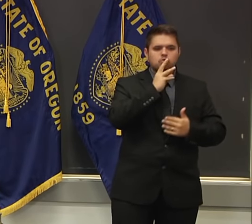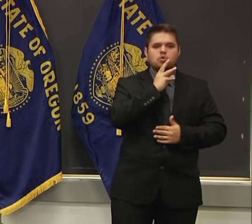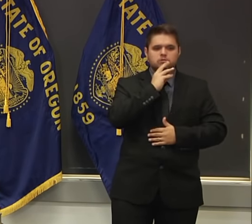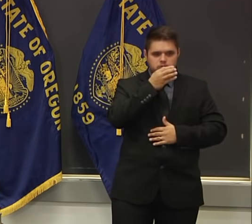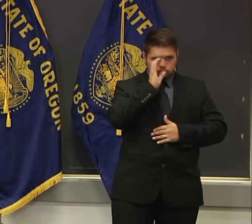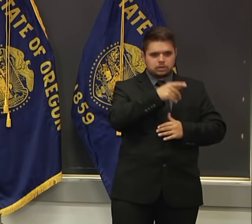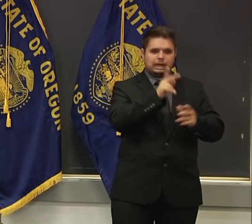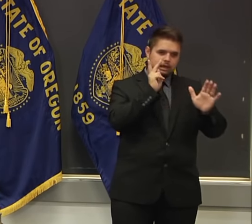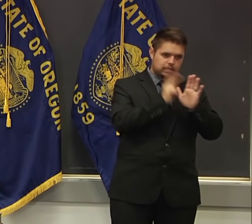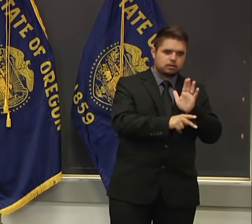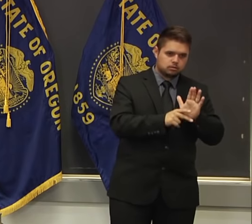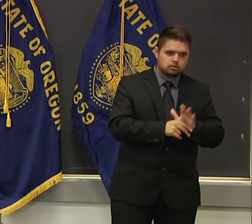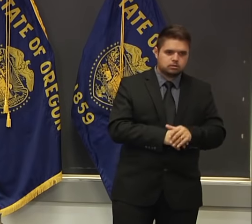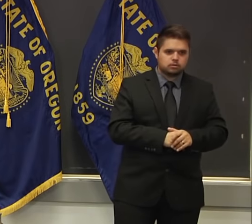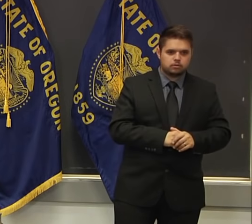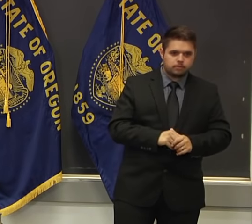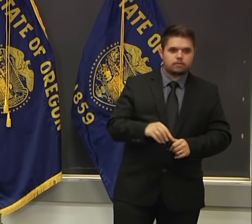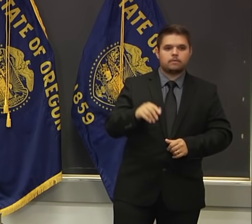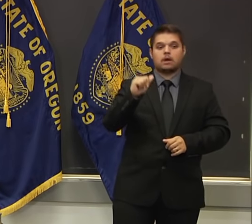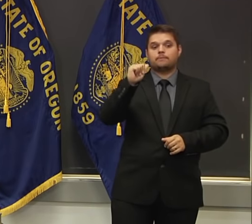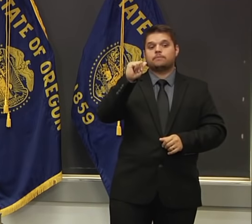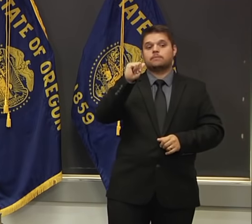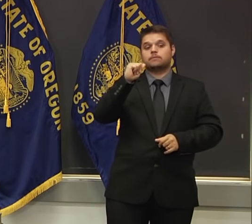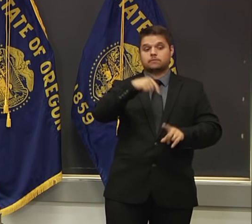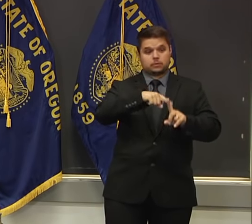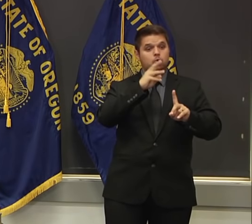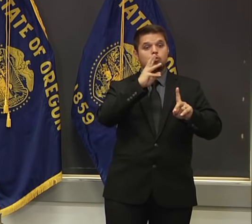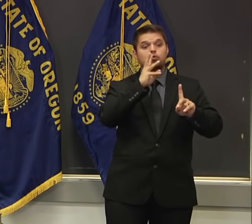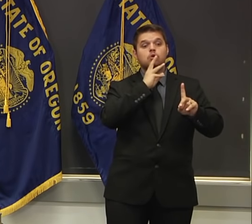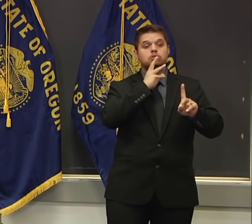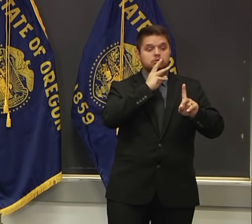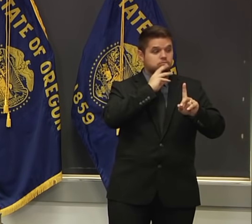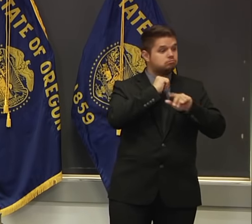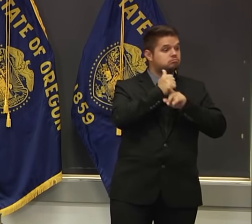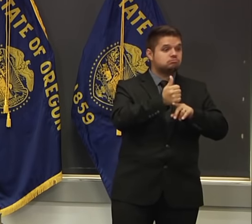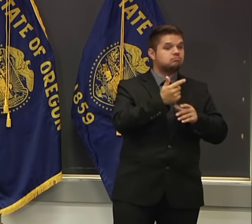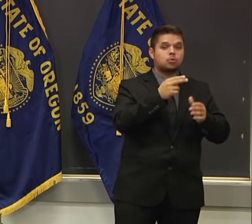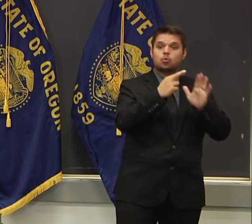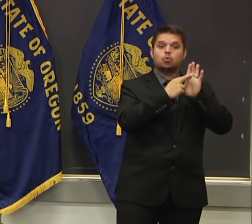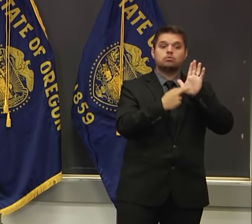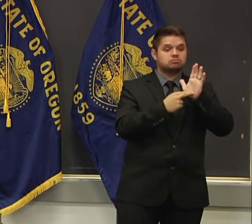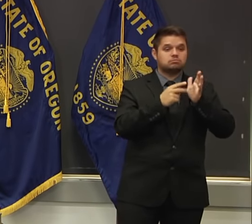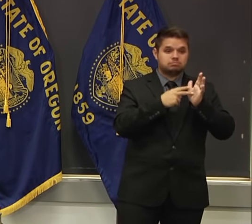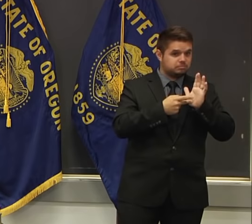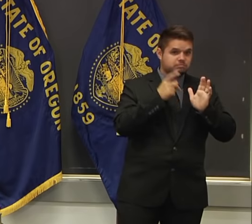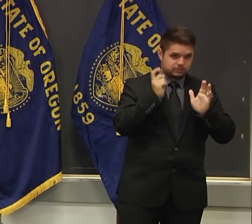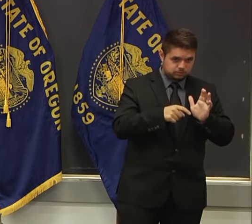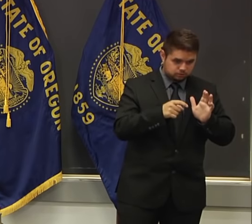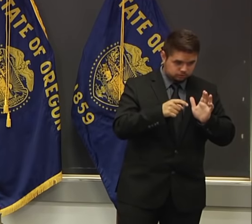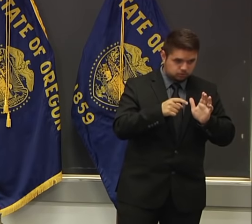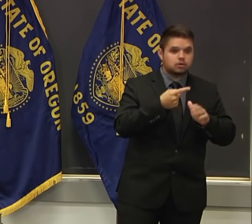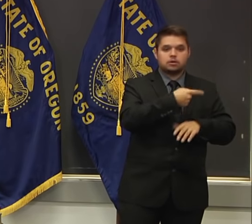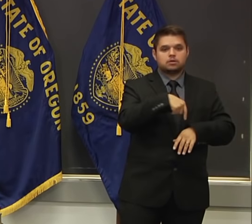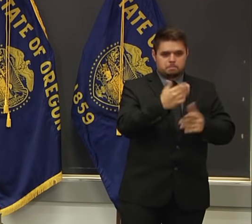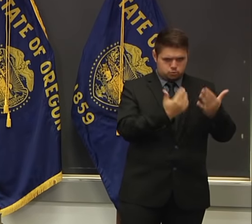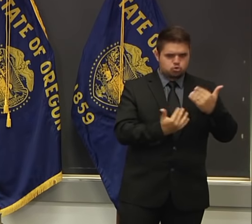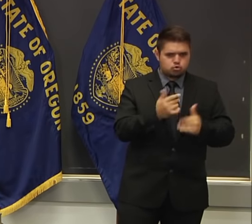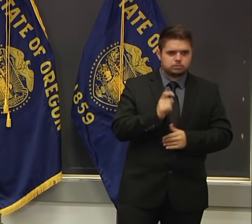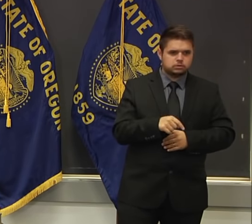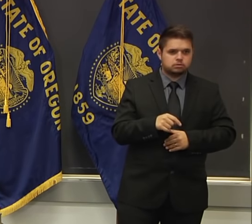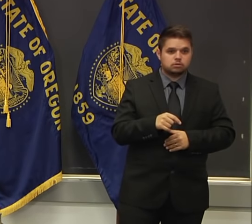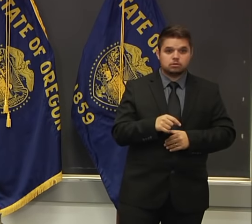providers remain in place whether or not they're impacted by fire, but what they need to do is tell you that give you a notice